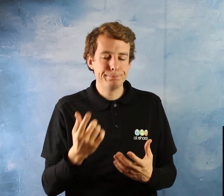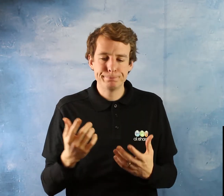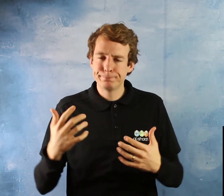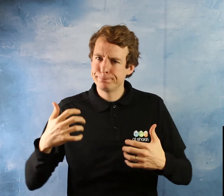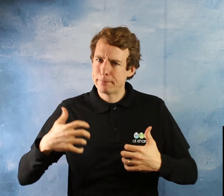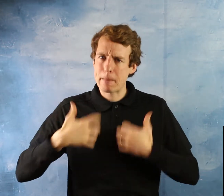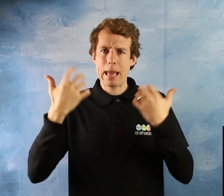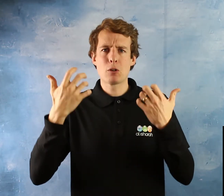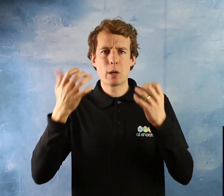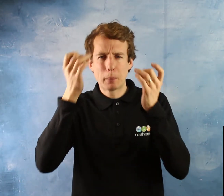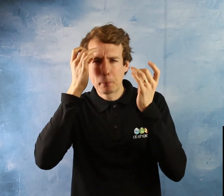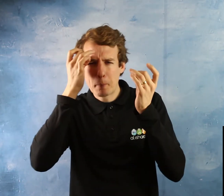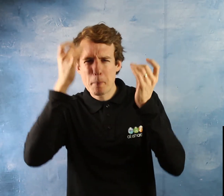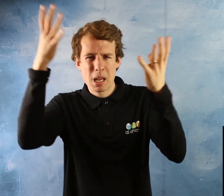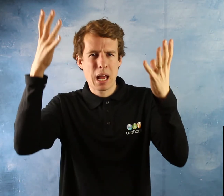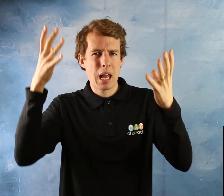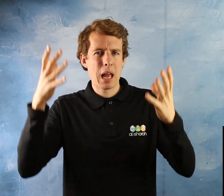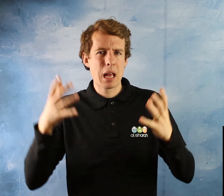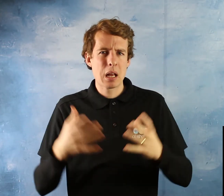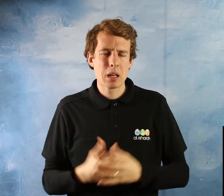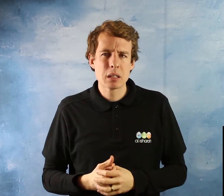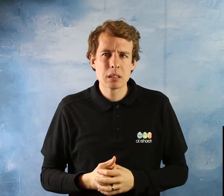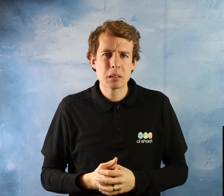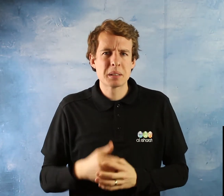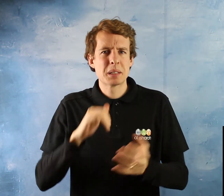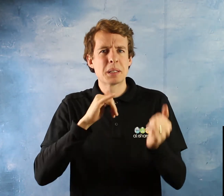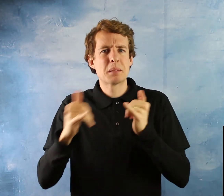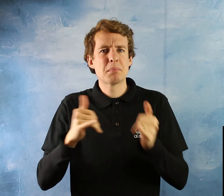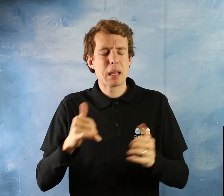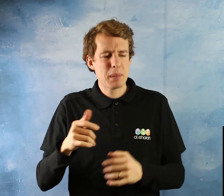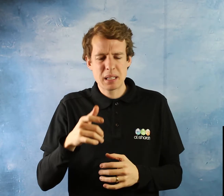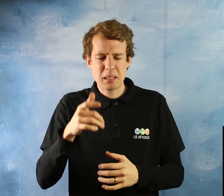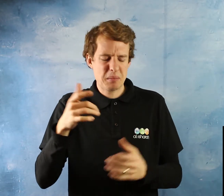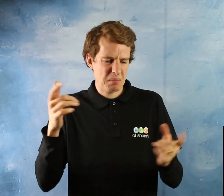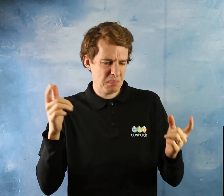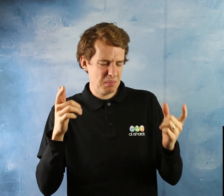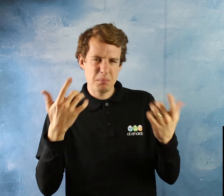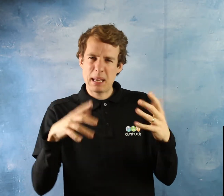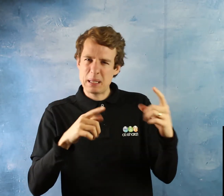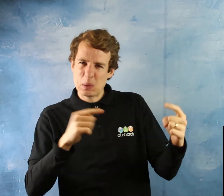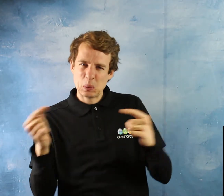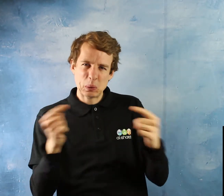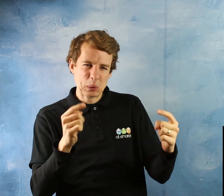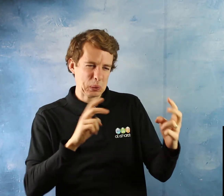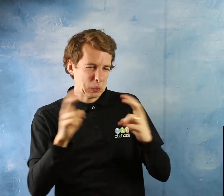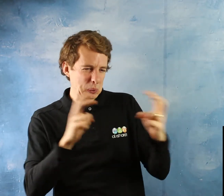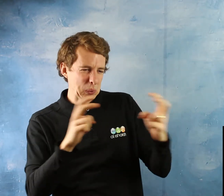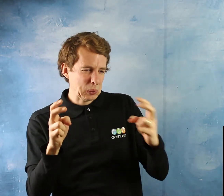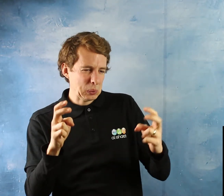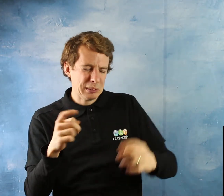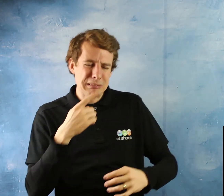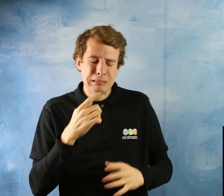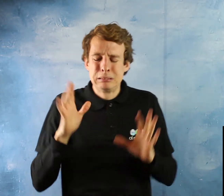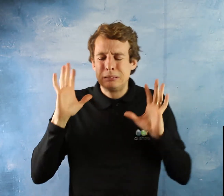to are seeking forgiveness will say, no, we are not forgiving you. That is sometimes, but if we